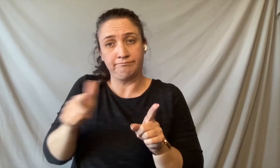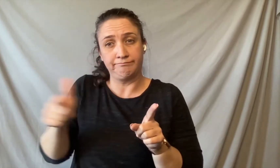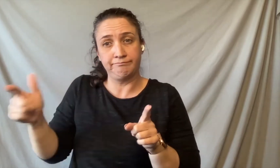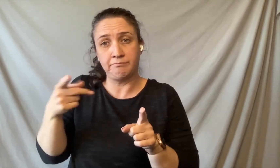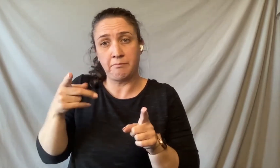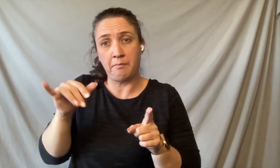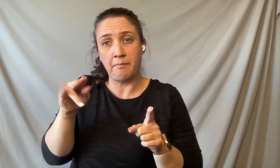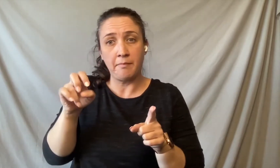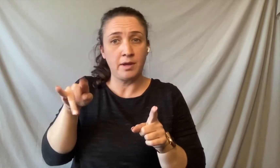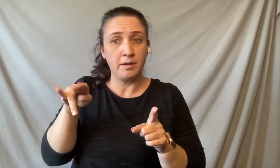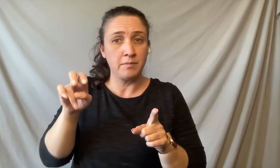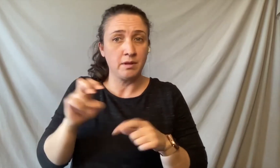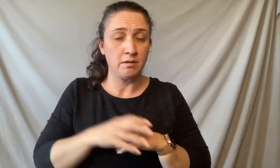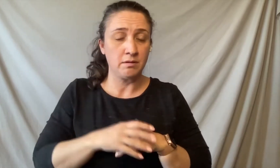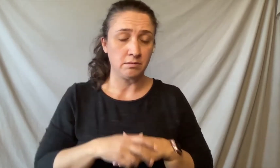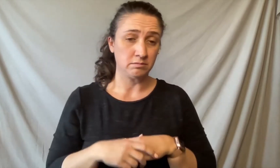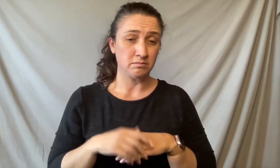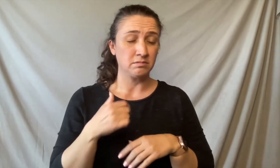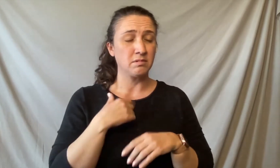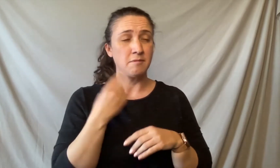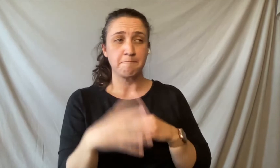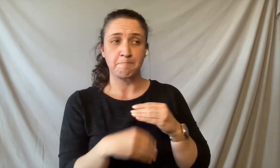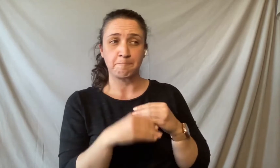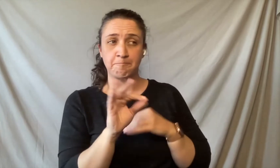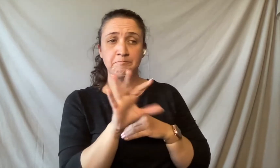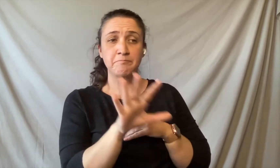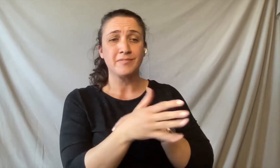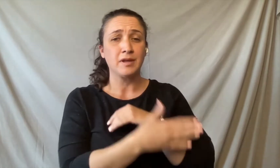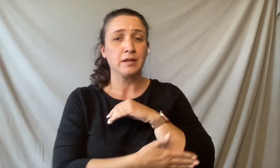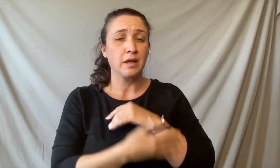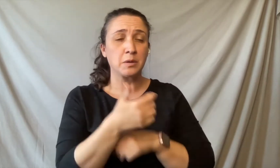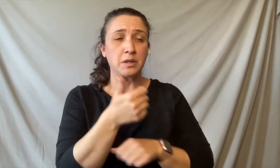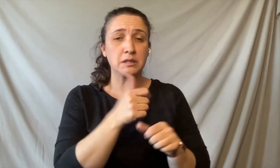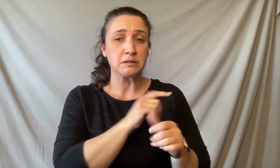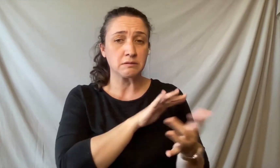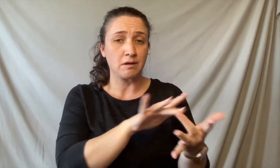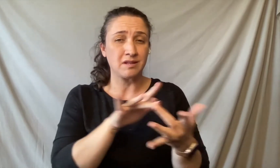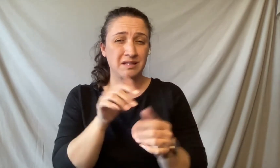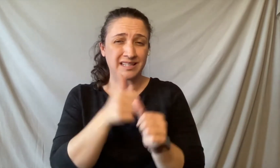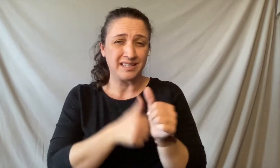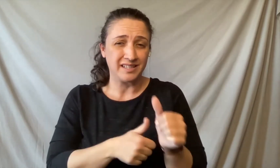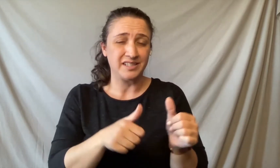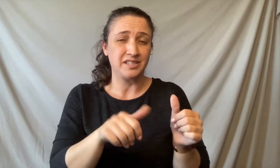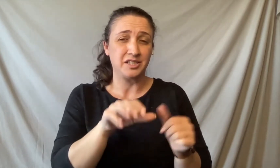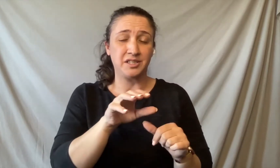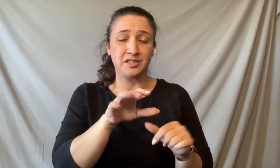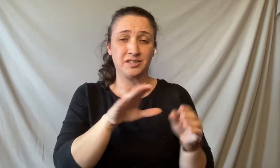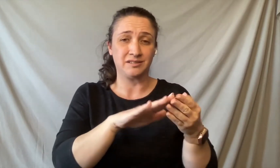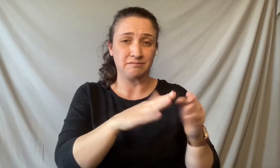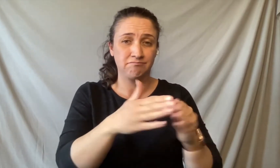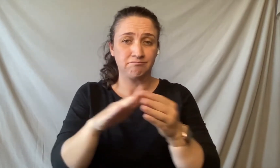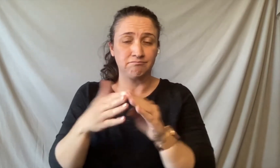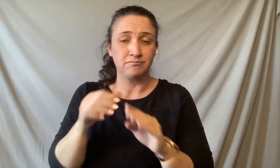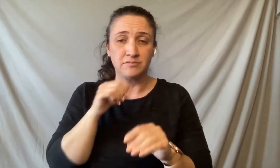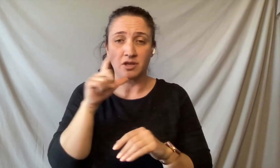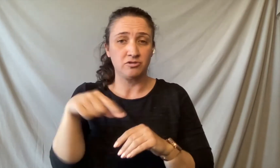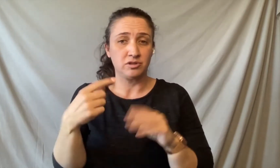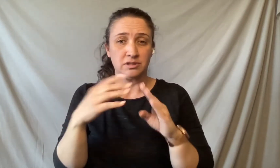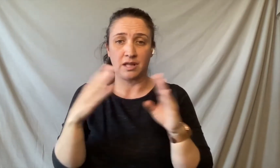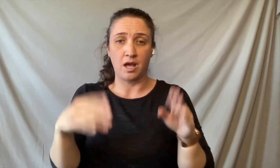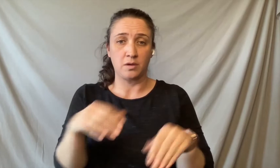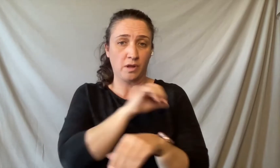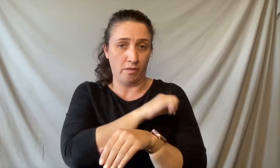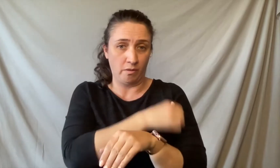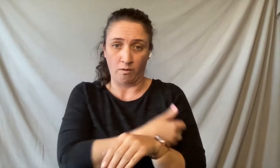Can I just add that the county is reaching out to each of the municipalities, not just the housing authorities, and asking for